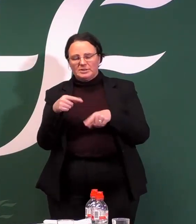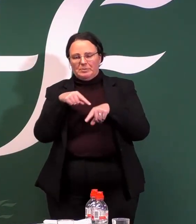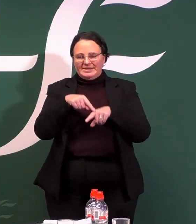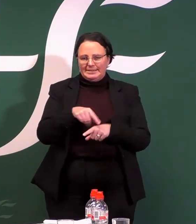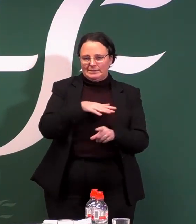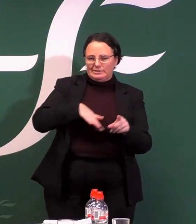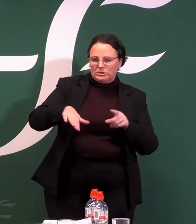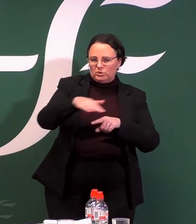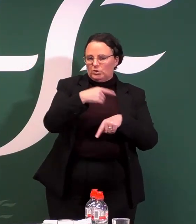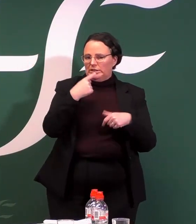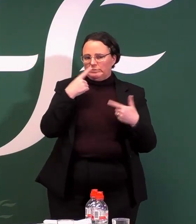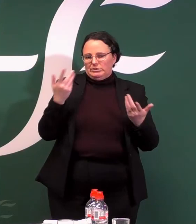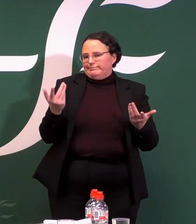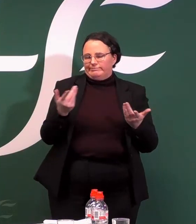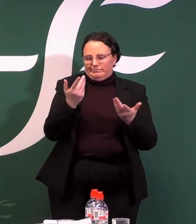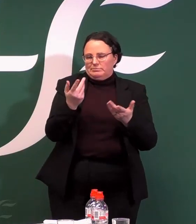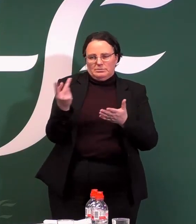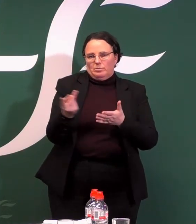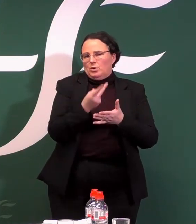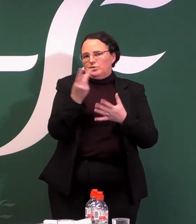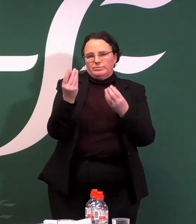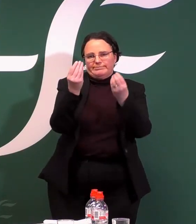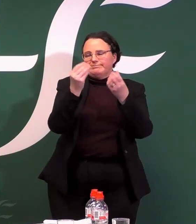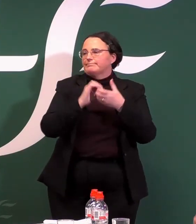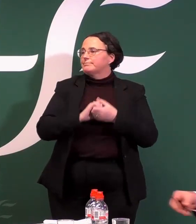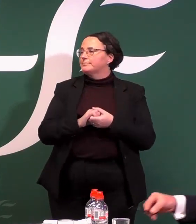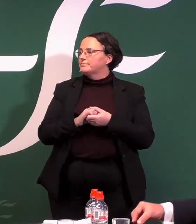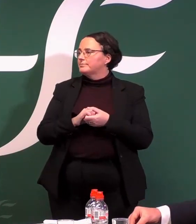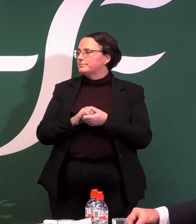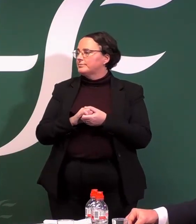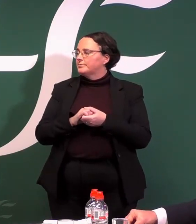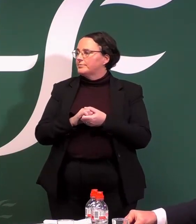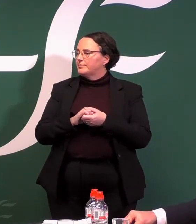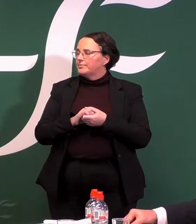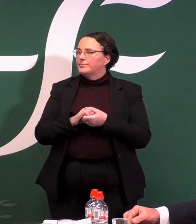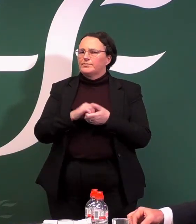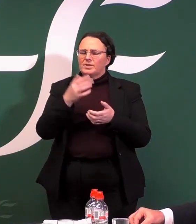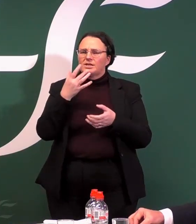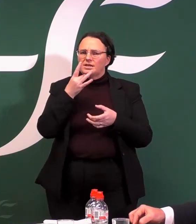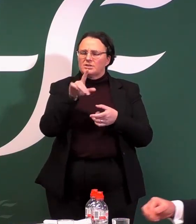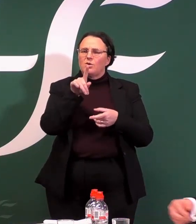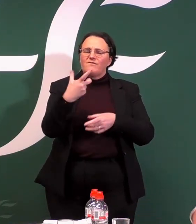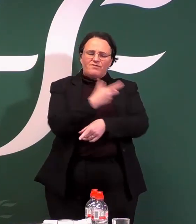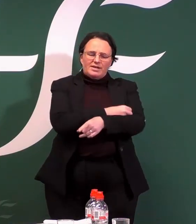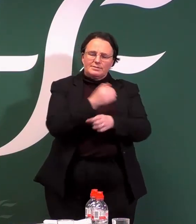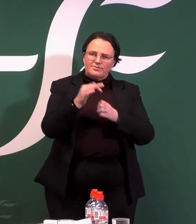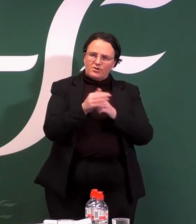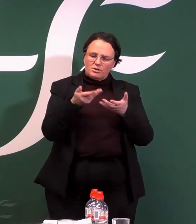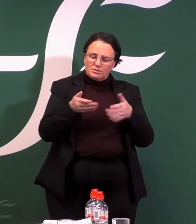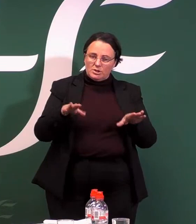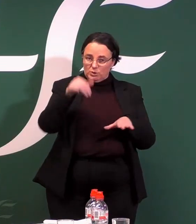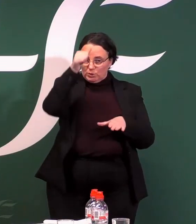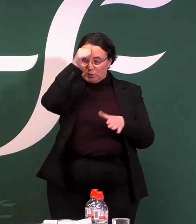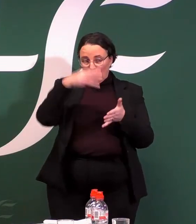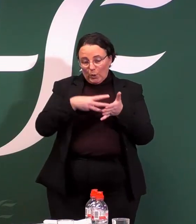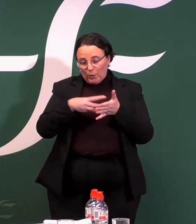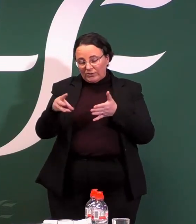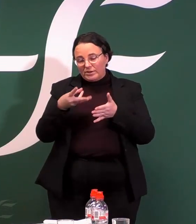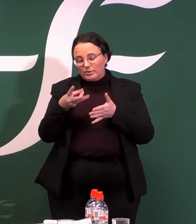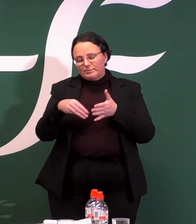at a point in time. Okay. And in terms of the vaccines for children, do you know when they'll be